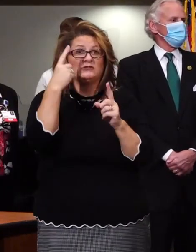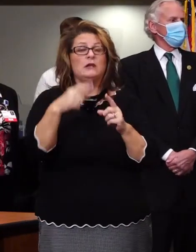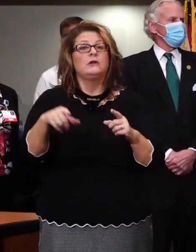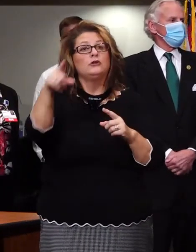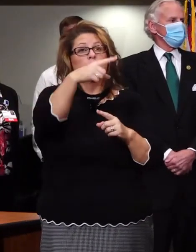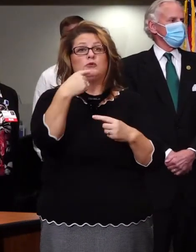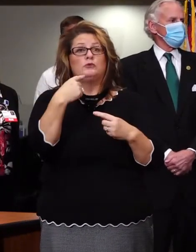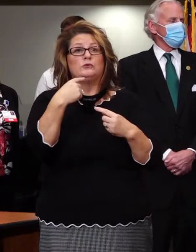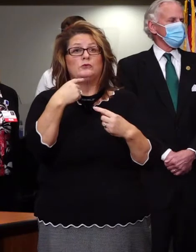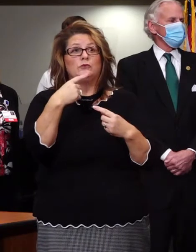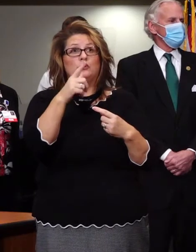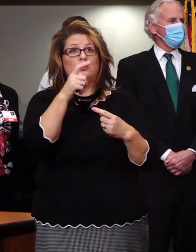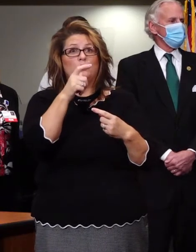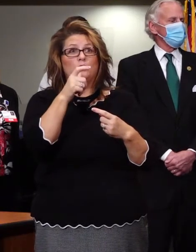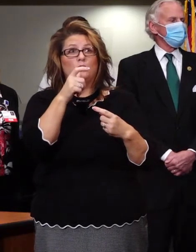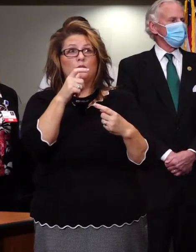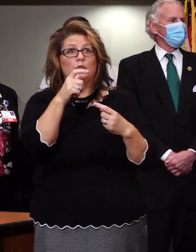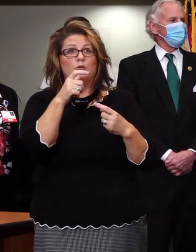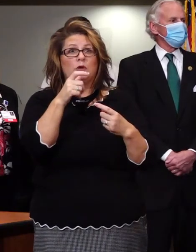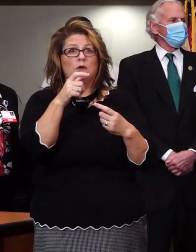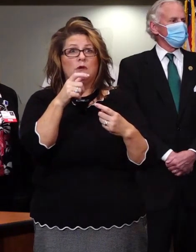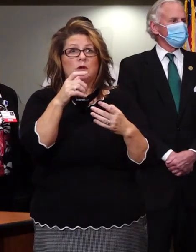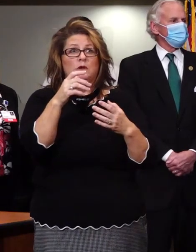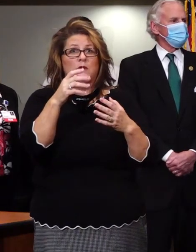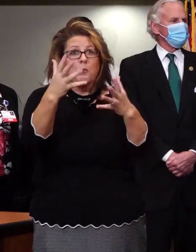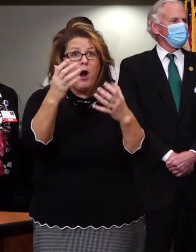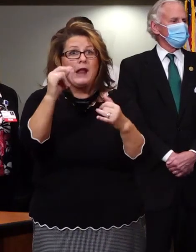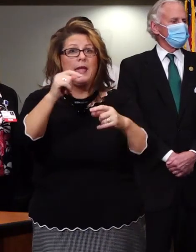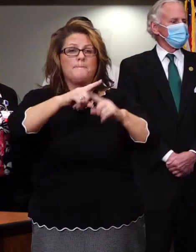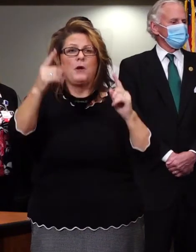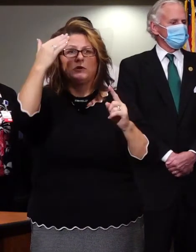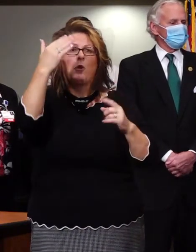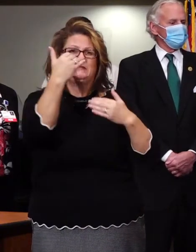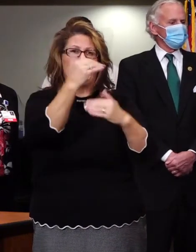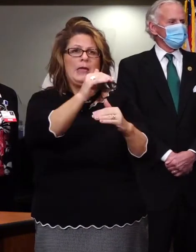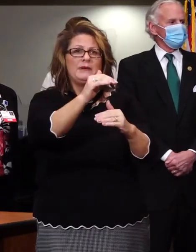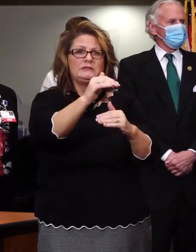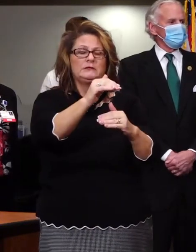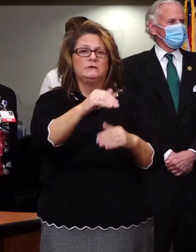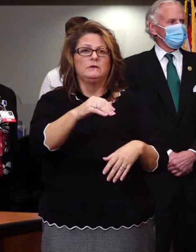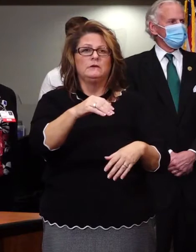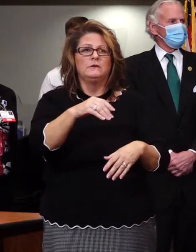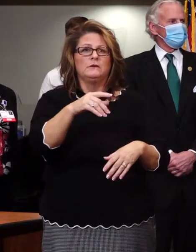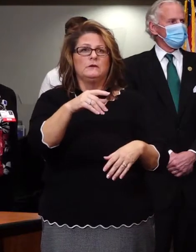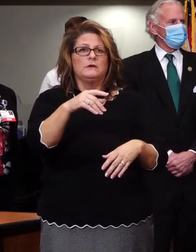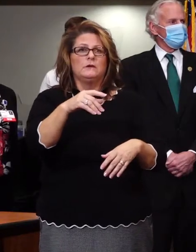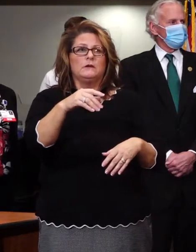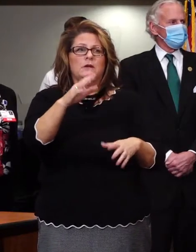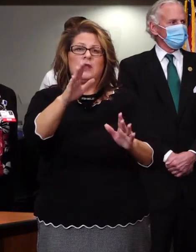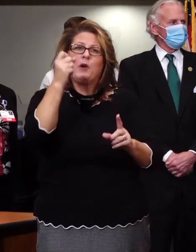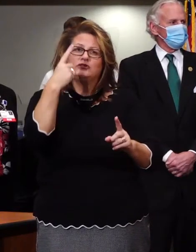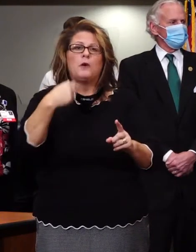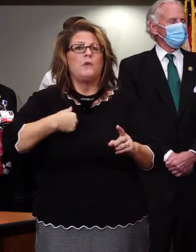will be able to do so right away due to the limited supply, we want to stress that it is not a no, but rather a